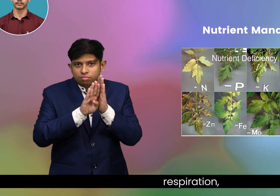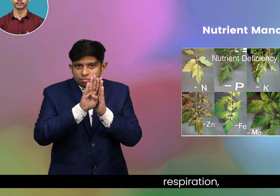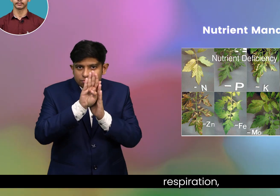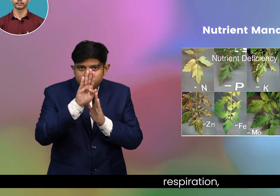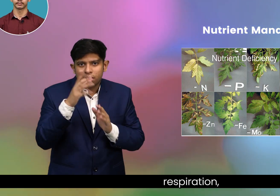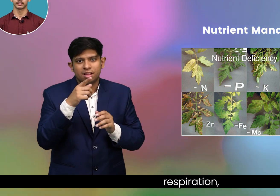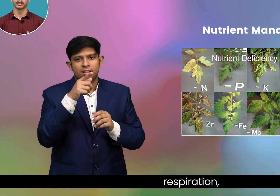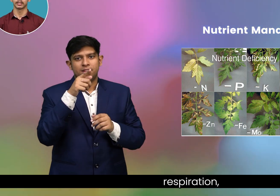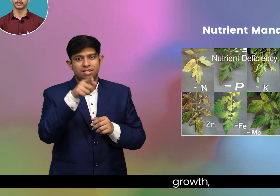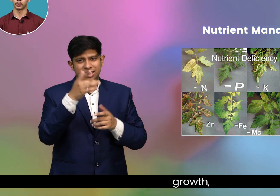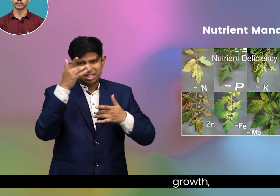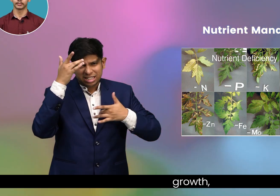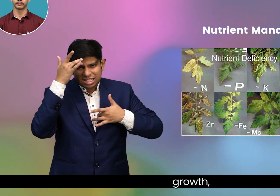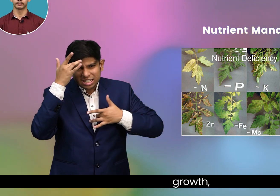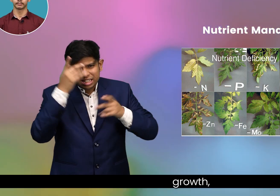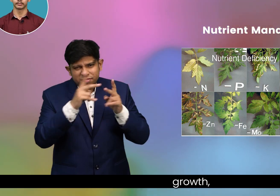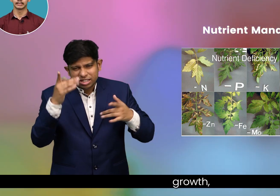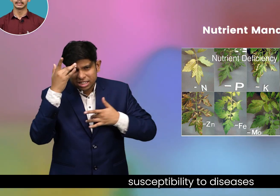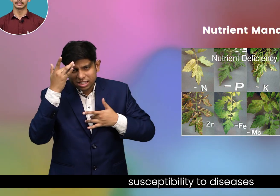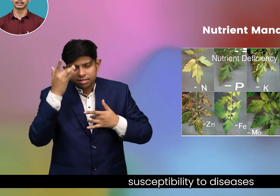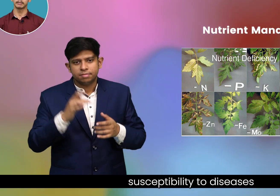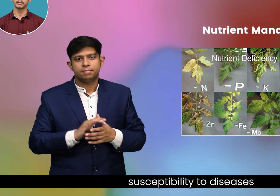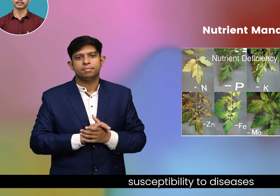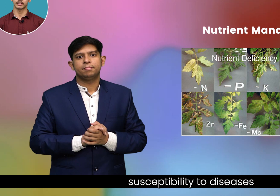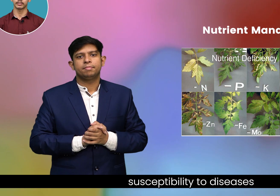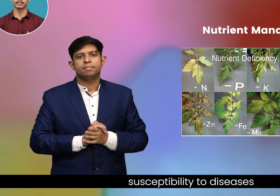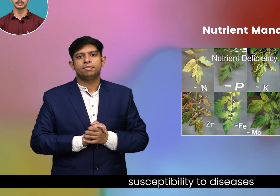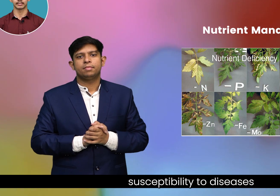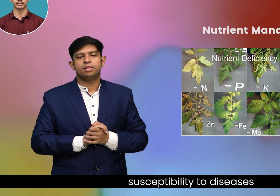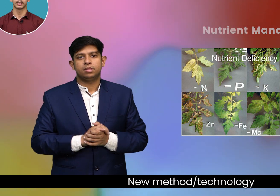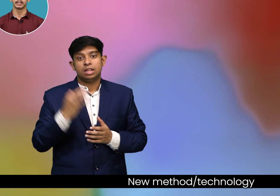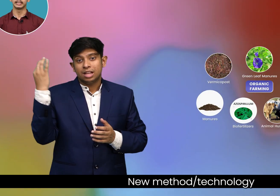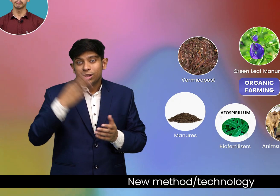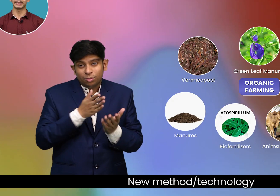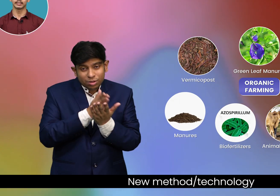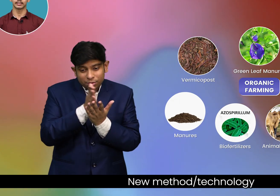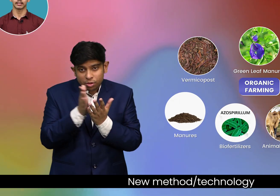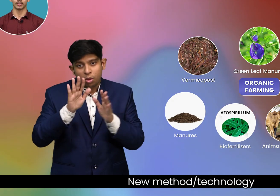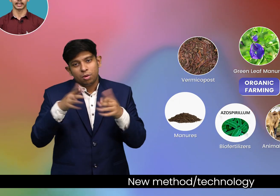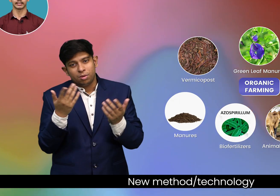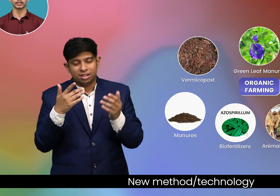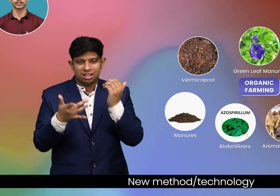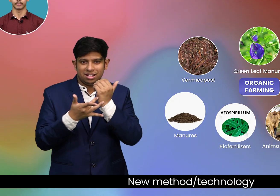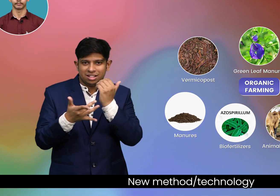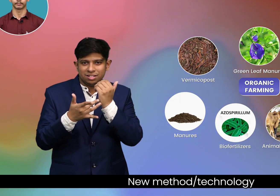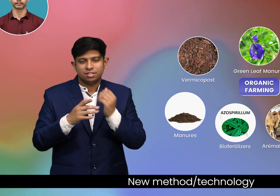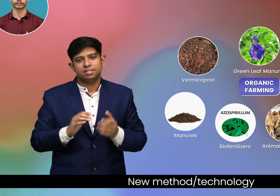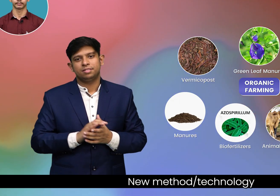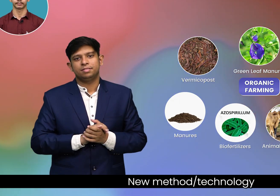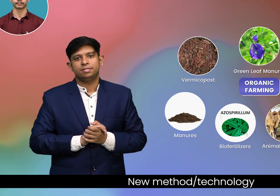respiration, growth, susceptibility to diseases, new methods or technology.